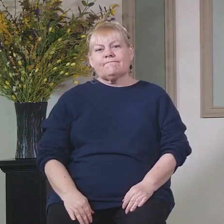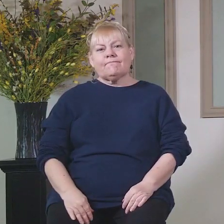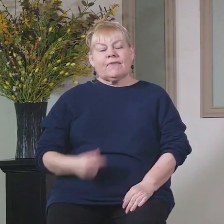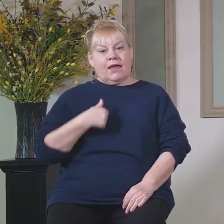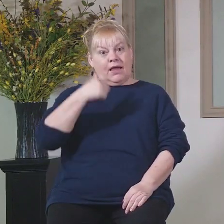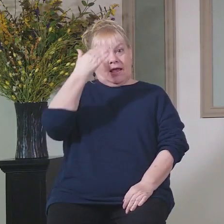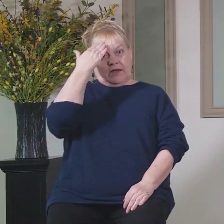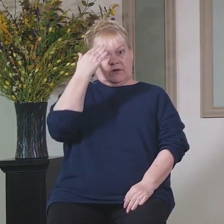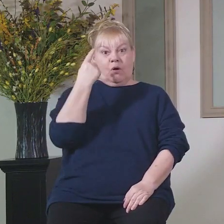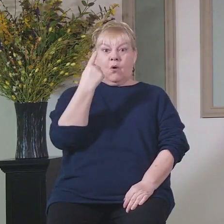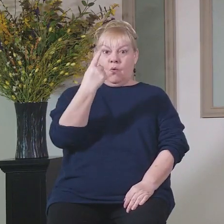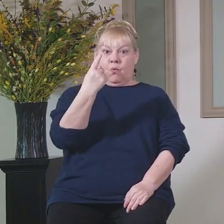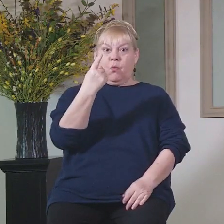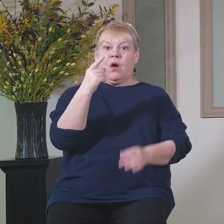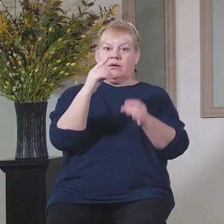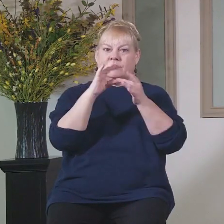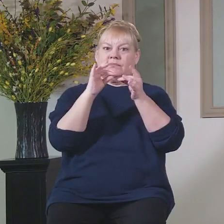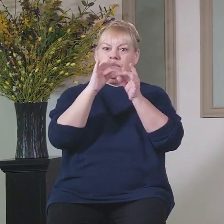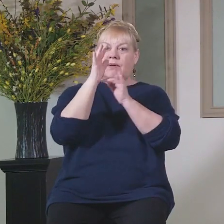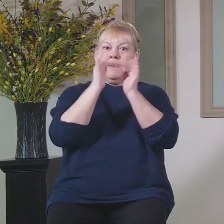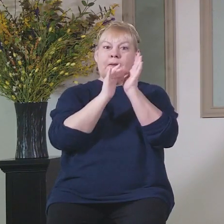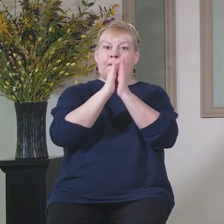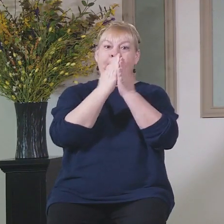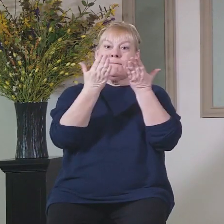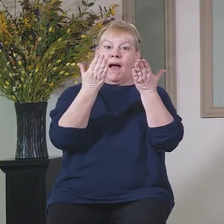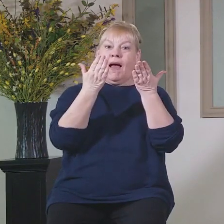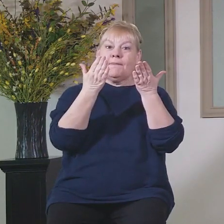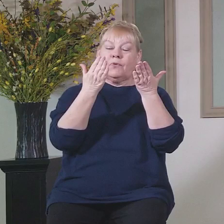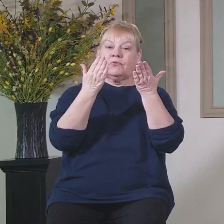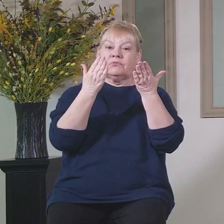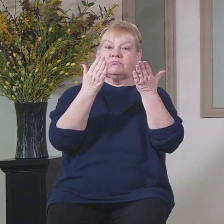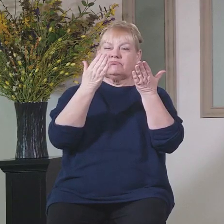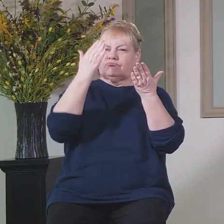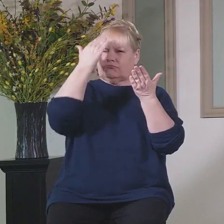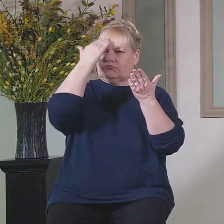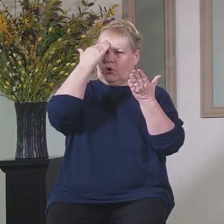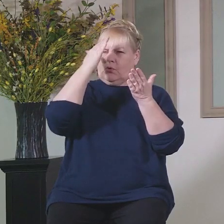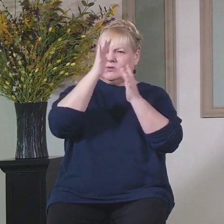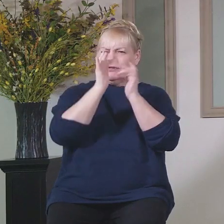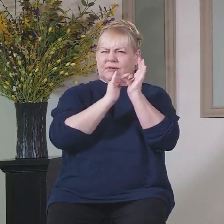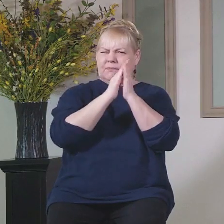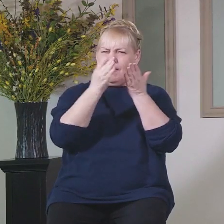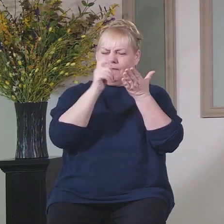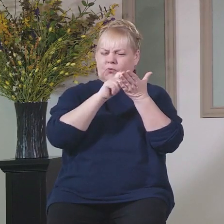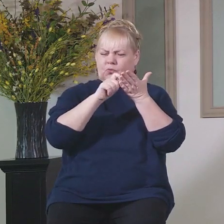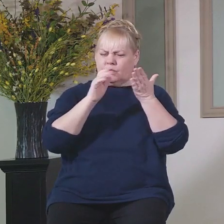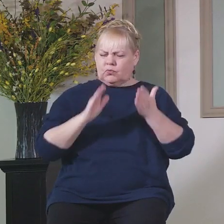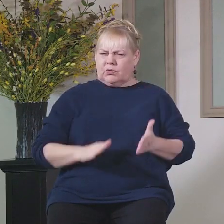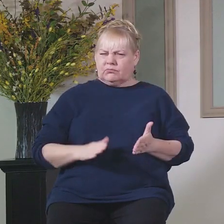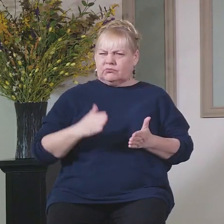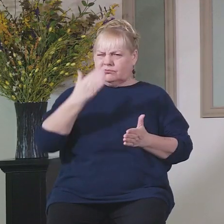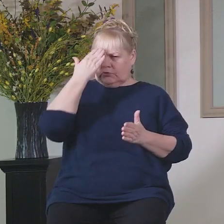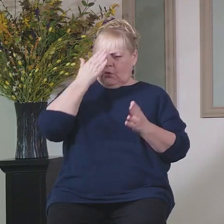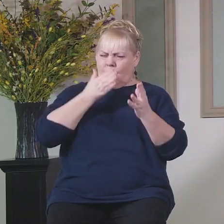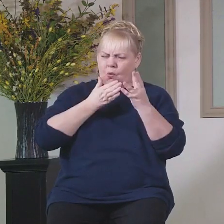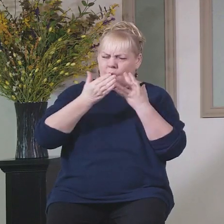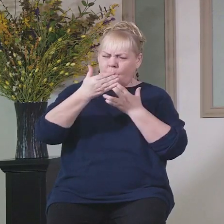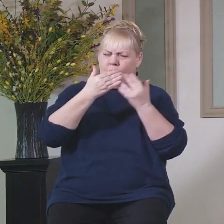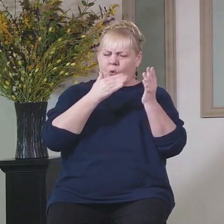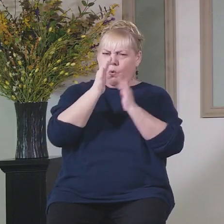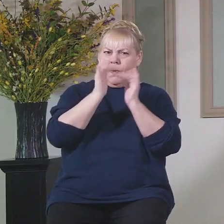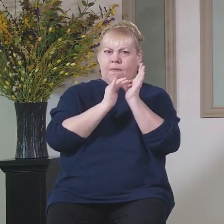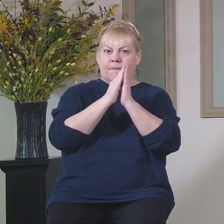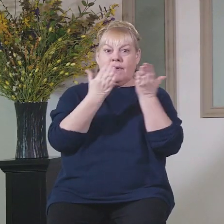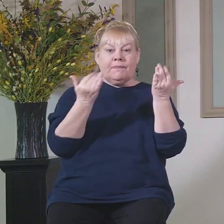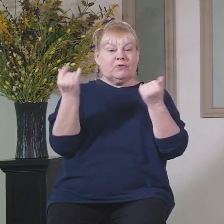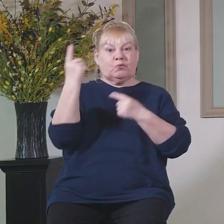I know of one acclaimed Bible scholar here in town who knows his Bible inside and out, or used to. But today